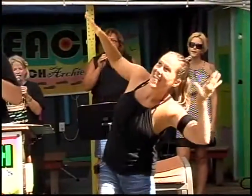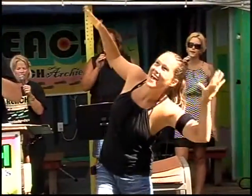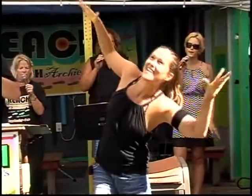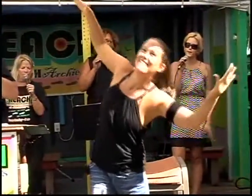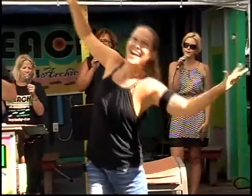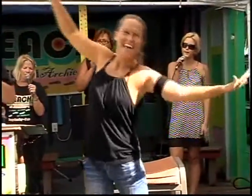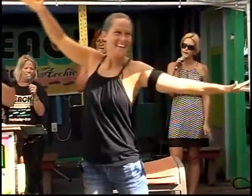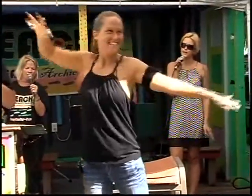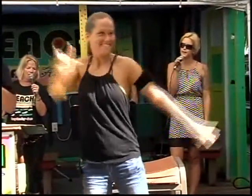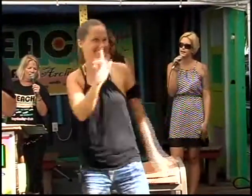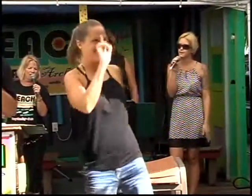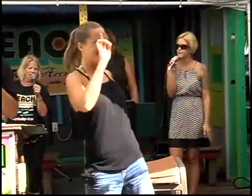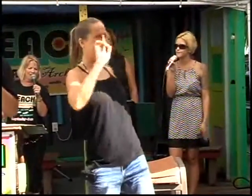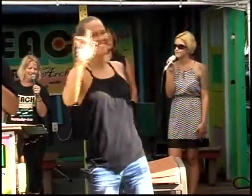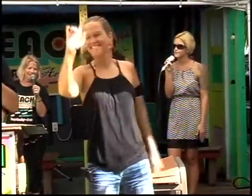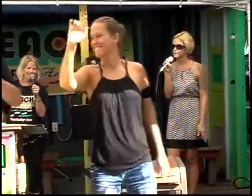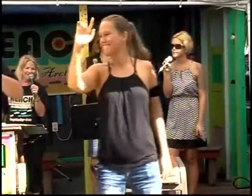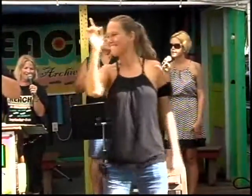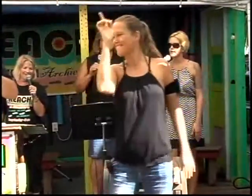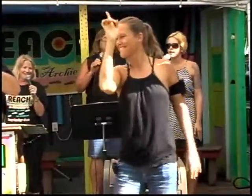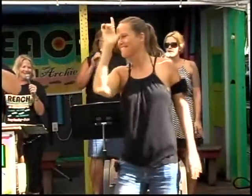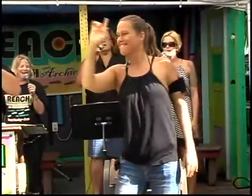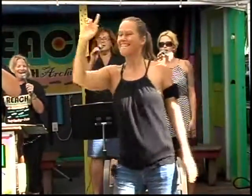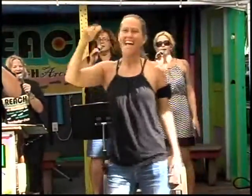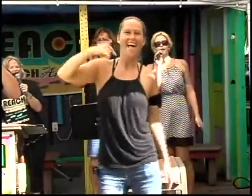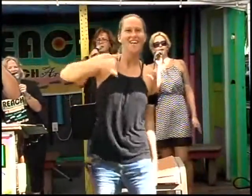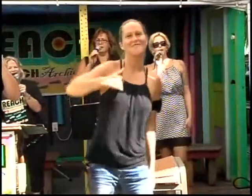I'll fly away, away.